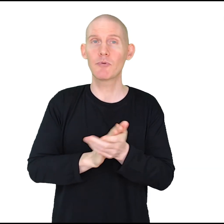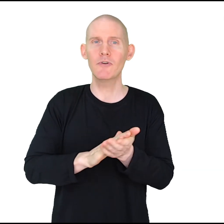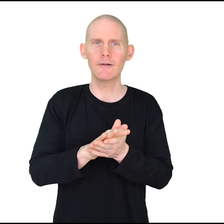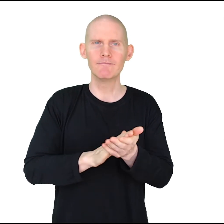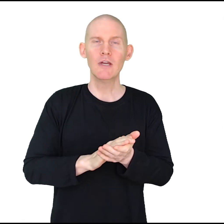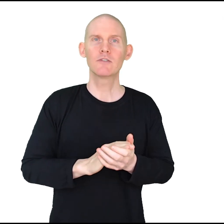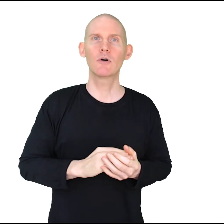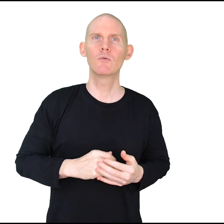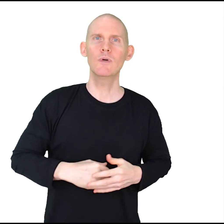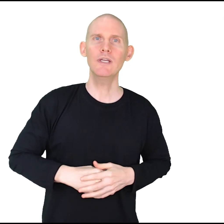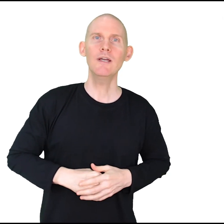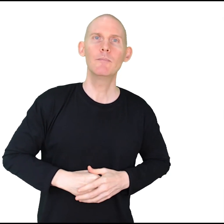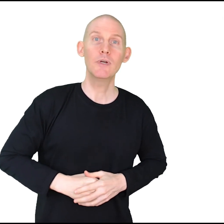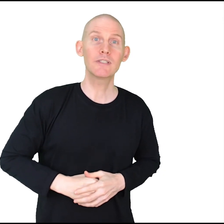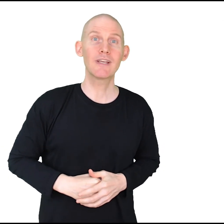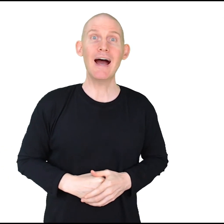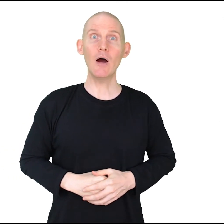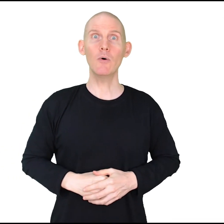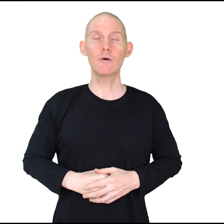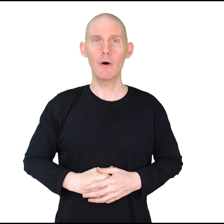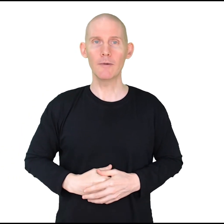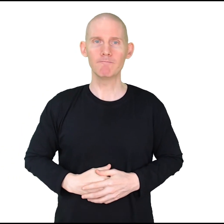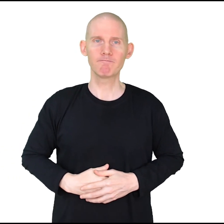pronoun. So we miss our mom.